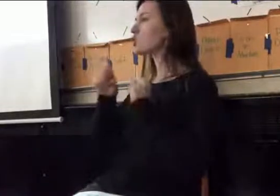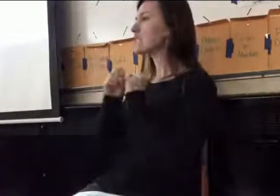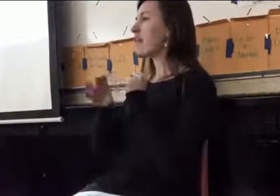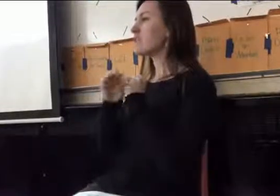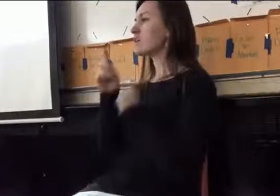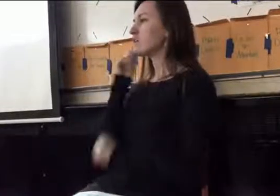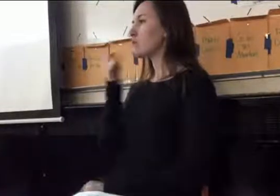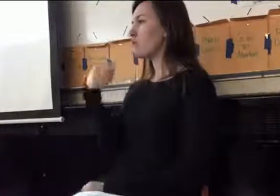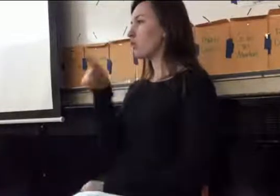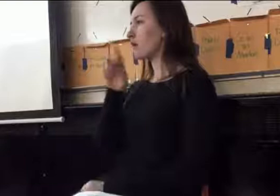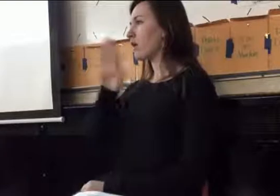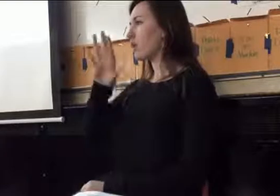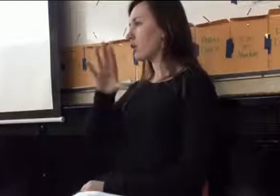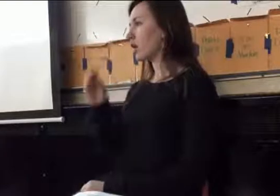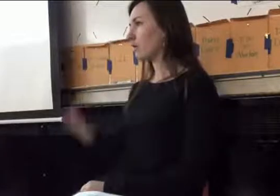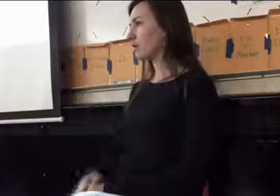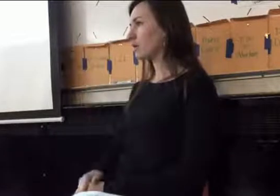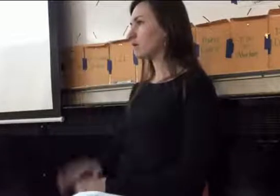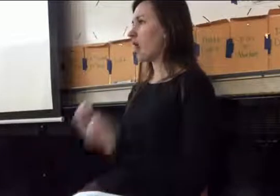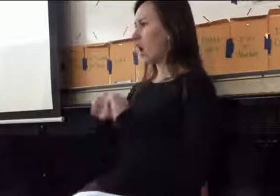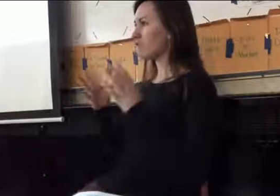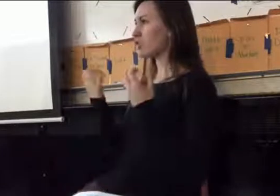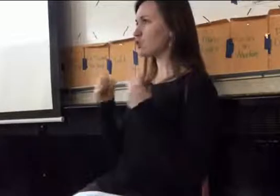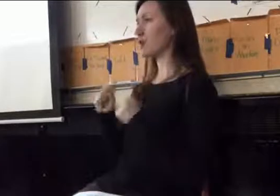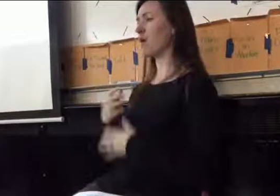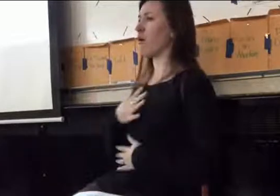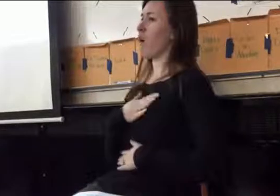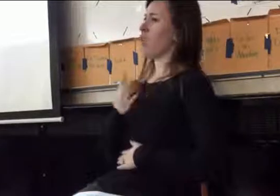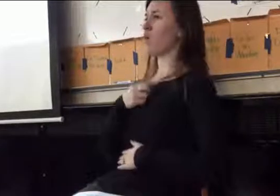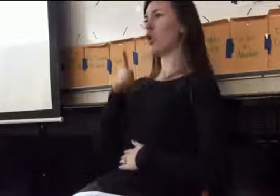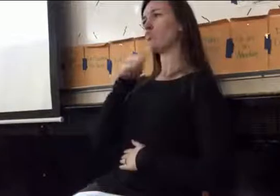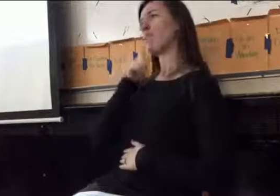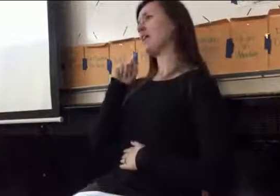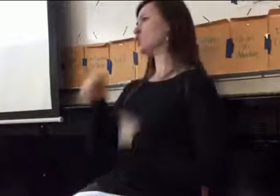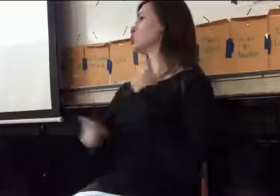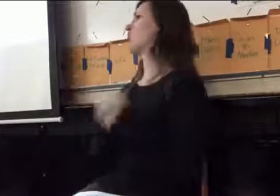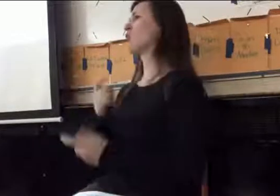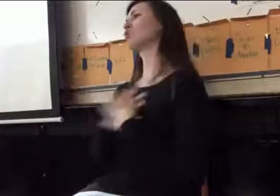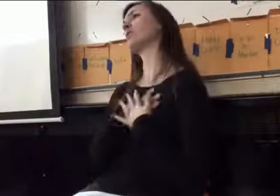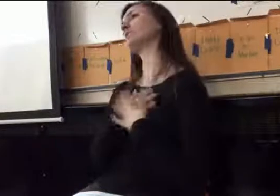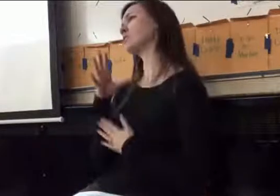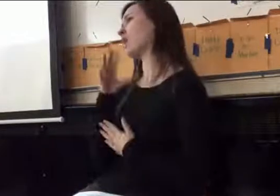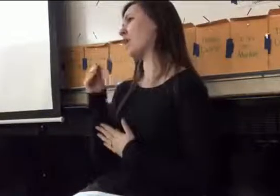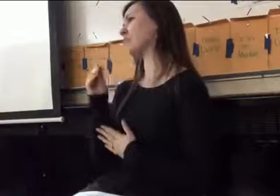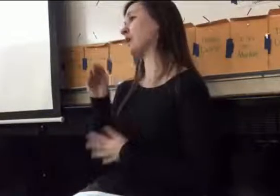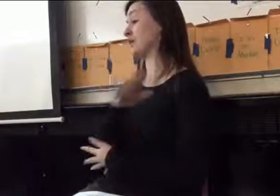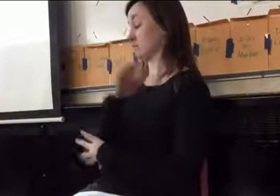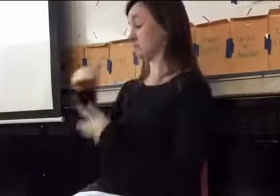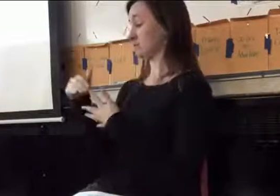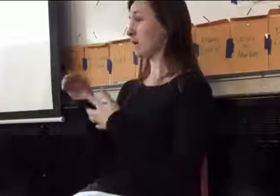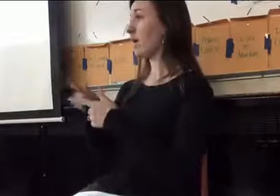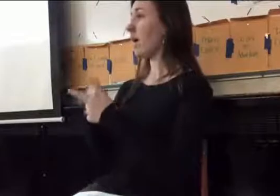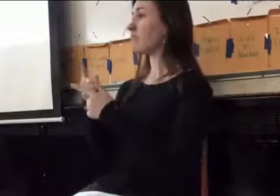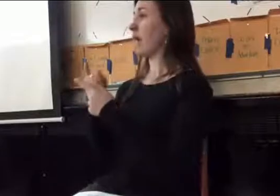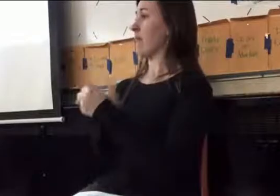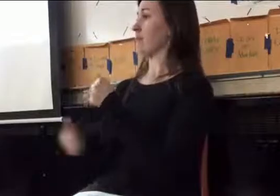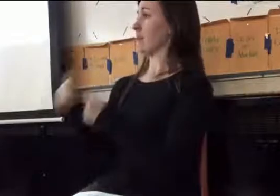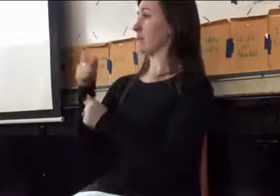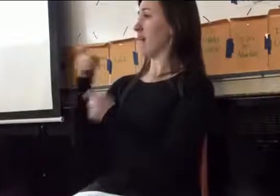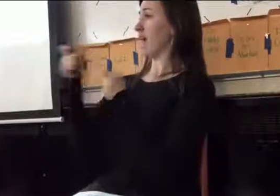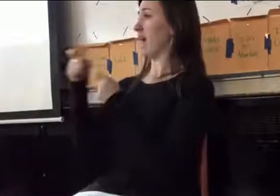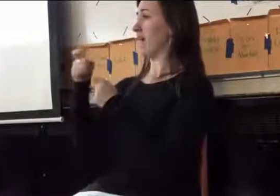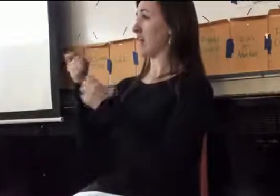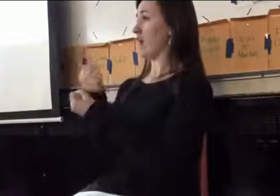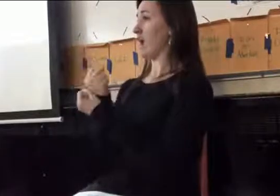for Tesla and for you, trying to make it seem like you were a really great guy. Then, the head of the rescue says that